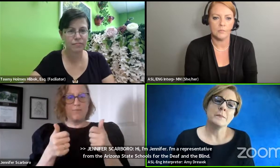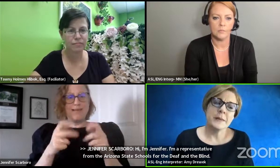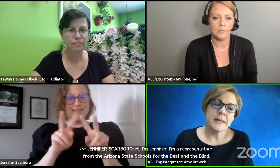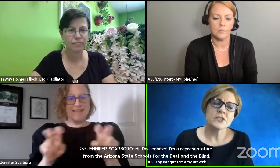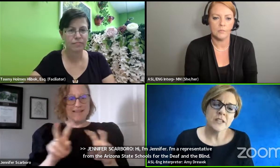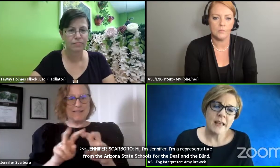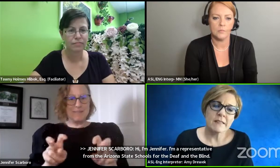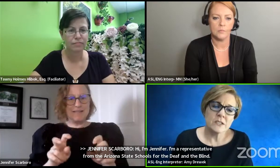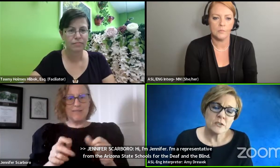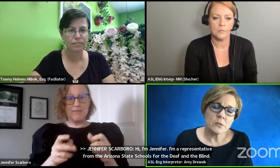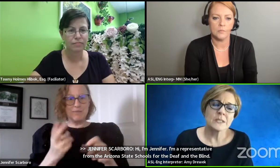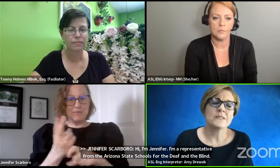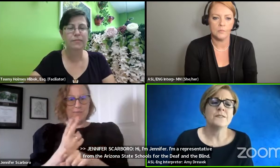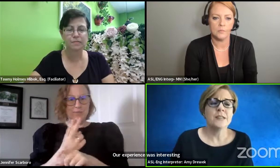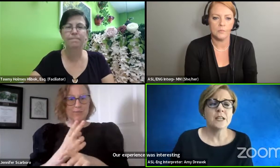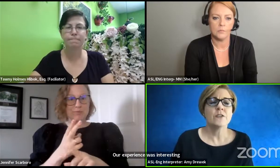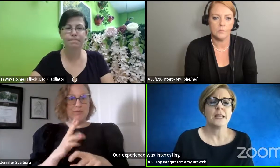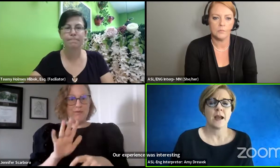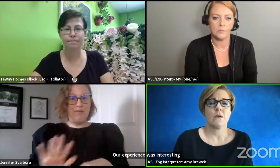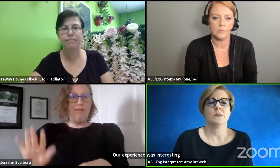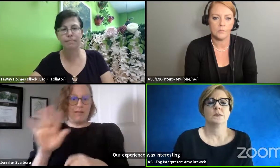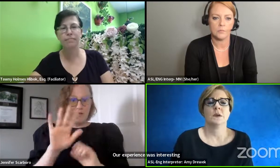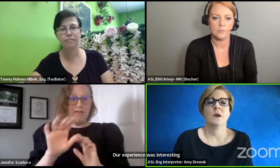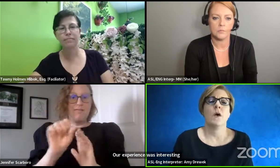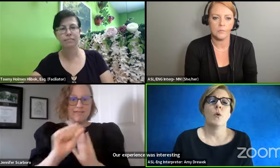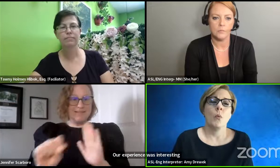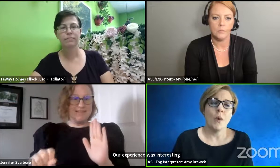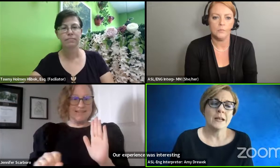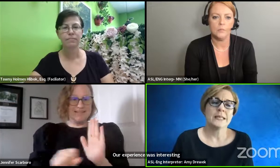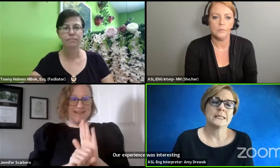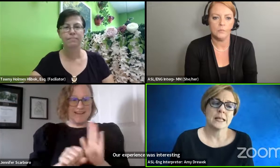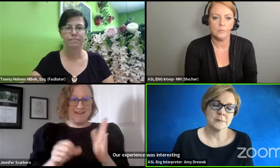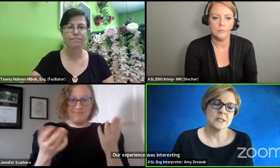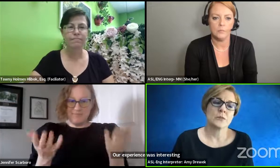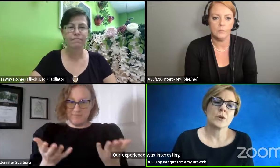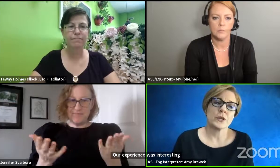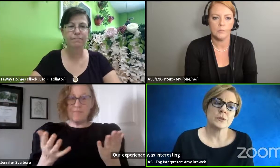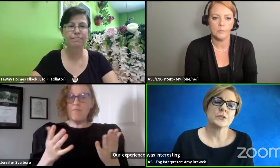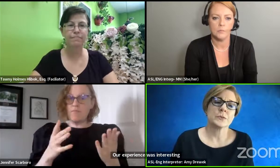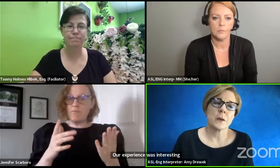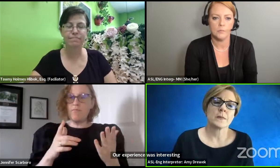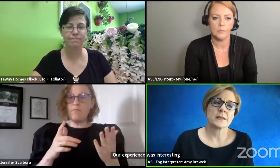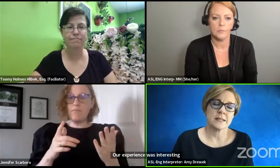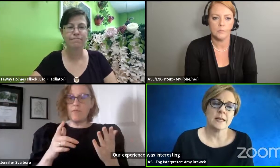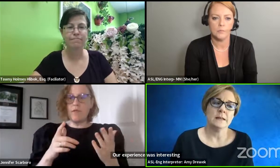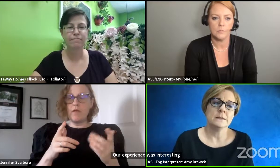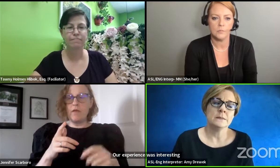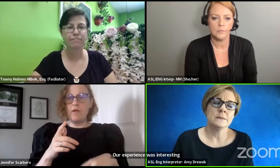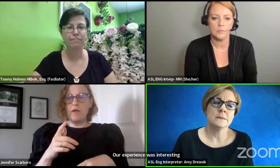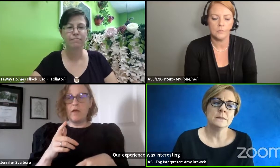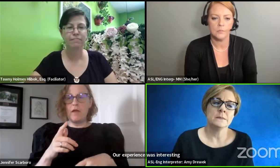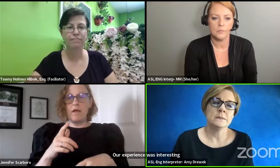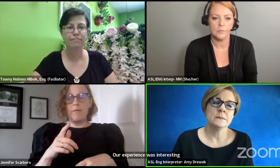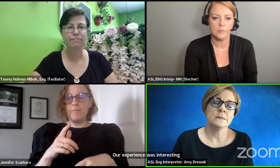I think the biggest challenge was figuring out what assessments were used throughout the